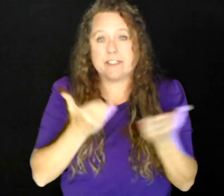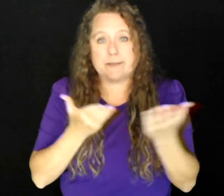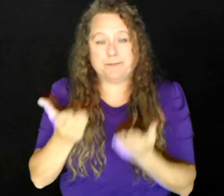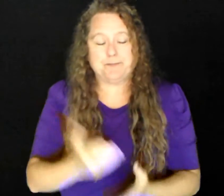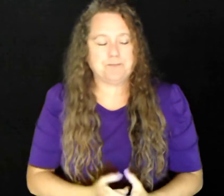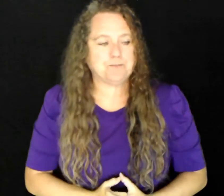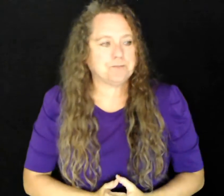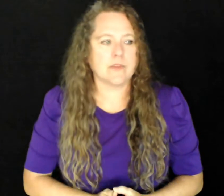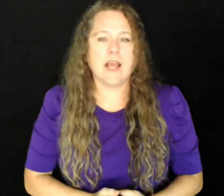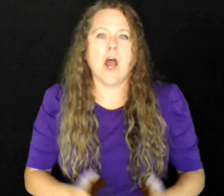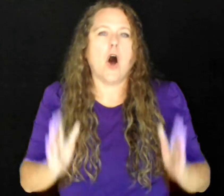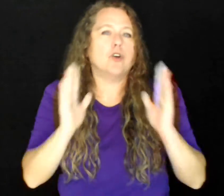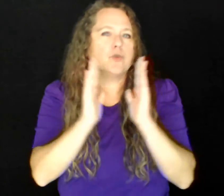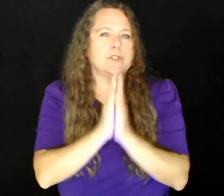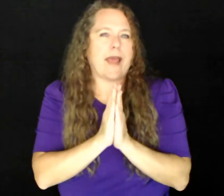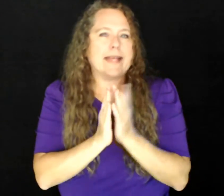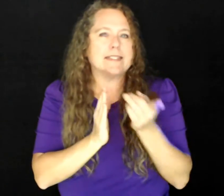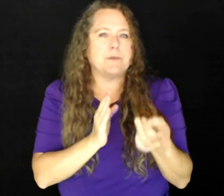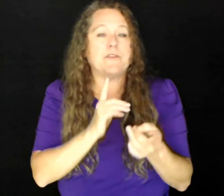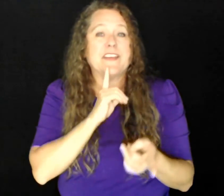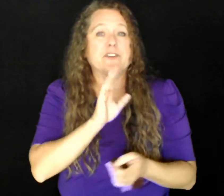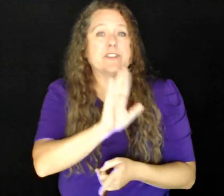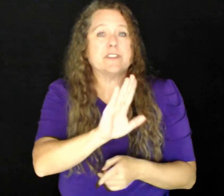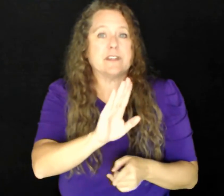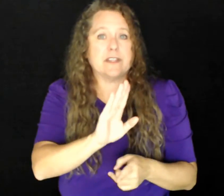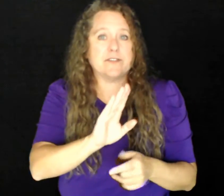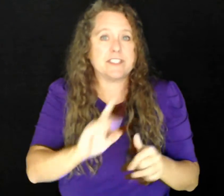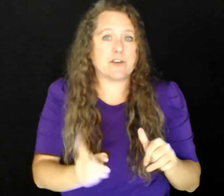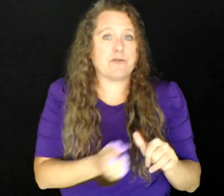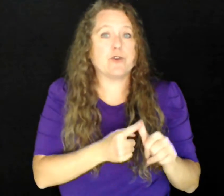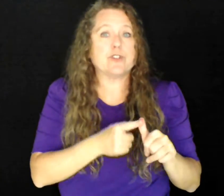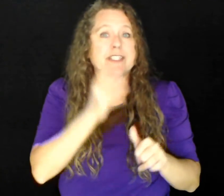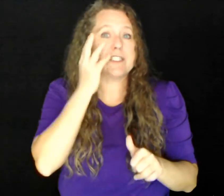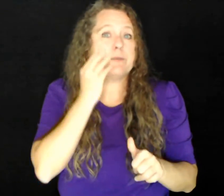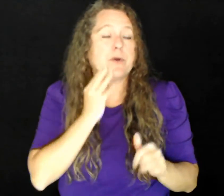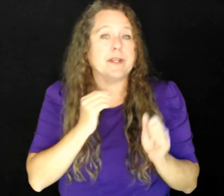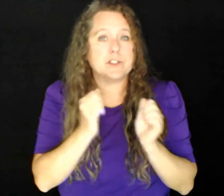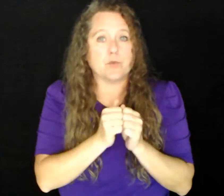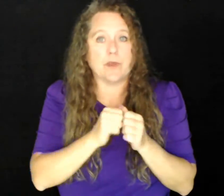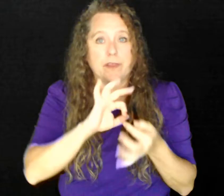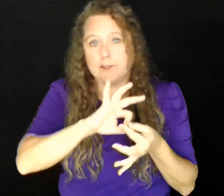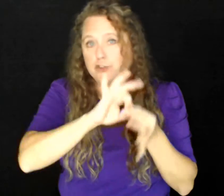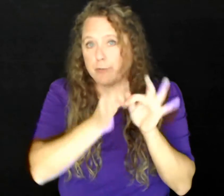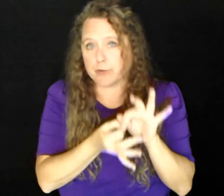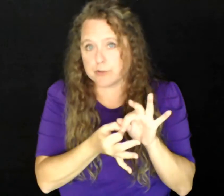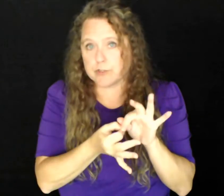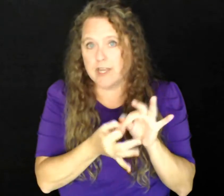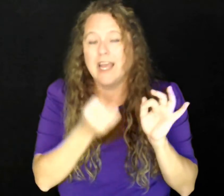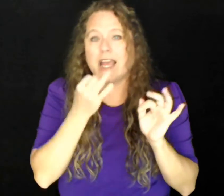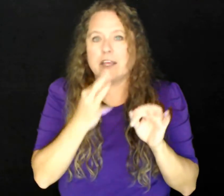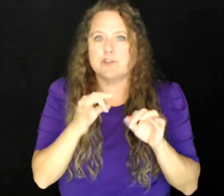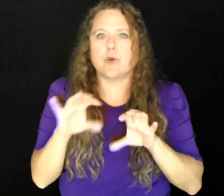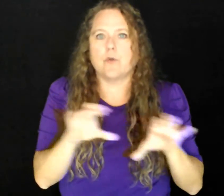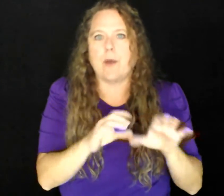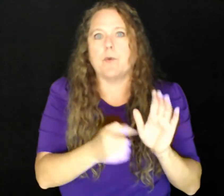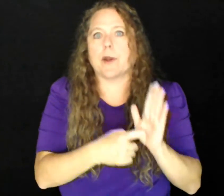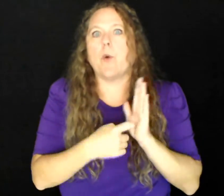service. Also want to ask them if it's their first experience with interpreters. If so, that will